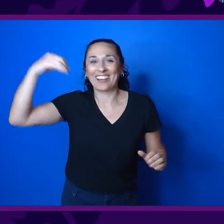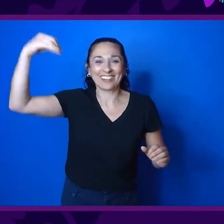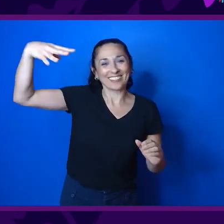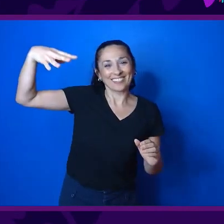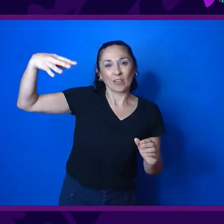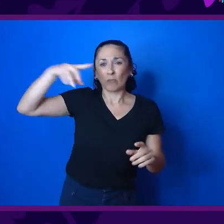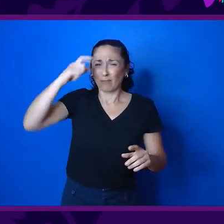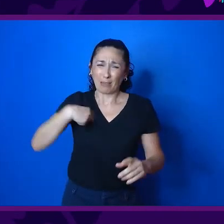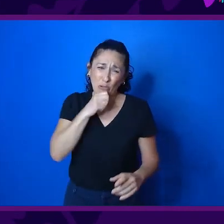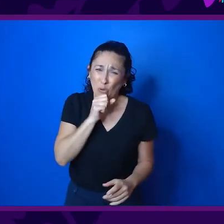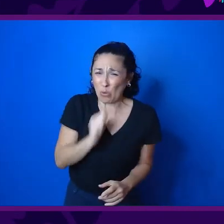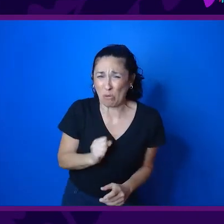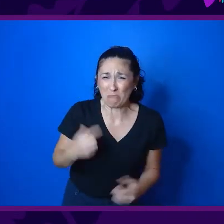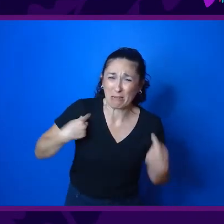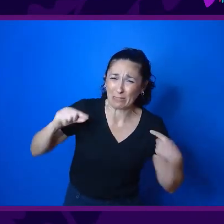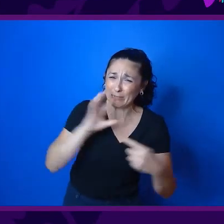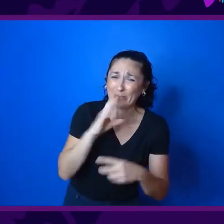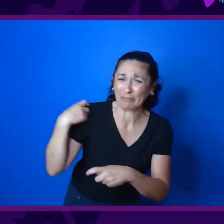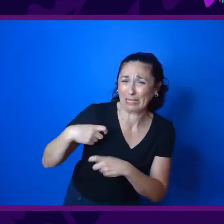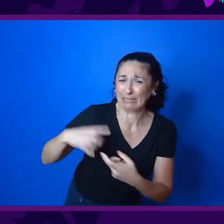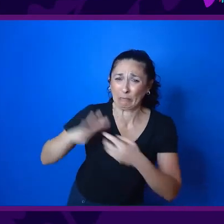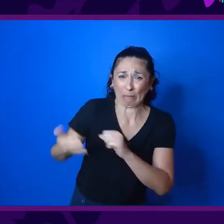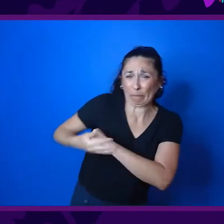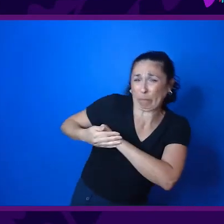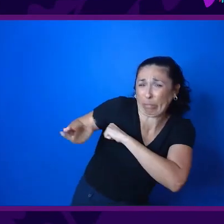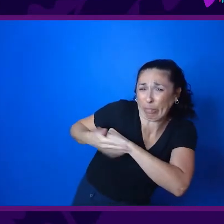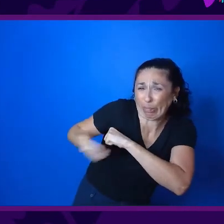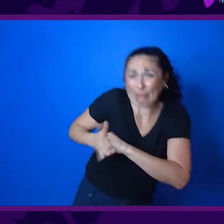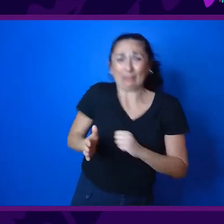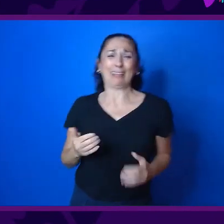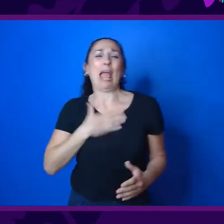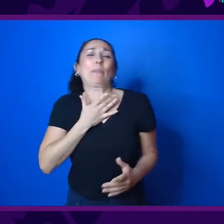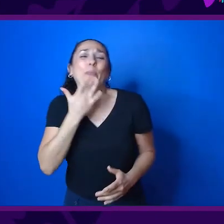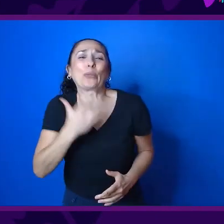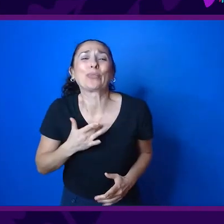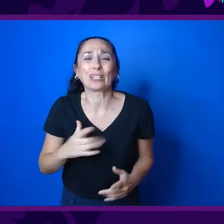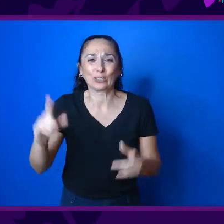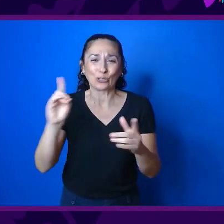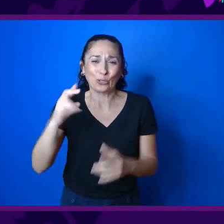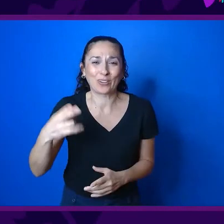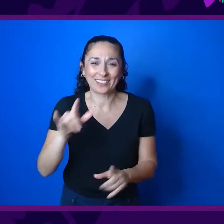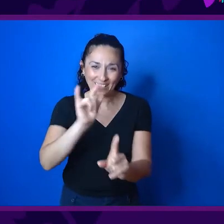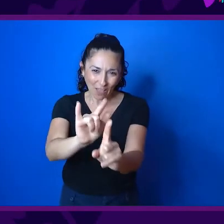viejo. On my back, ya me está haciendo un chorro. Happy birthday, Dolores. I love you.